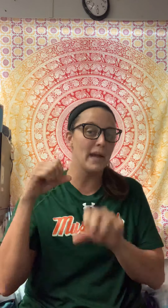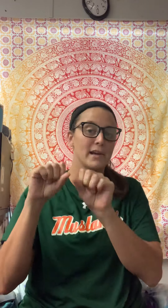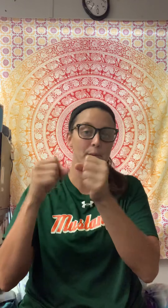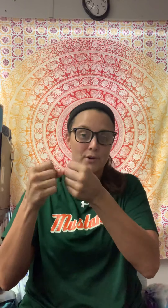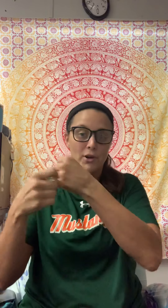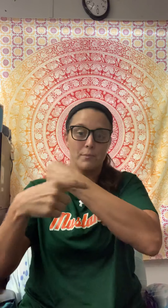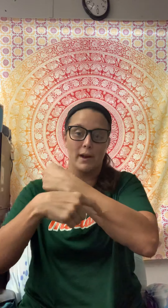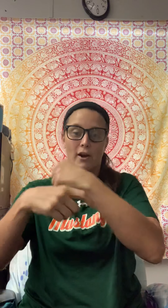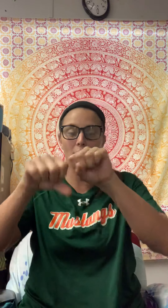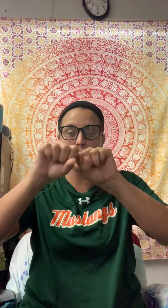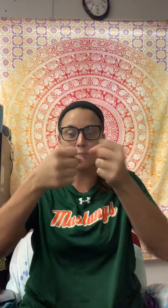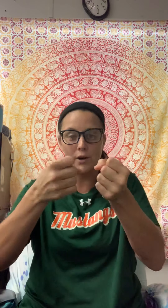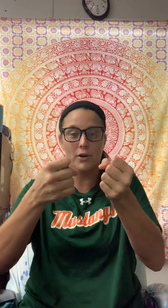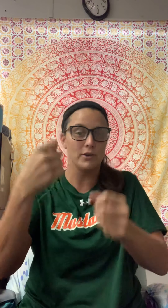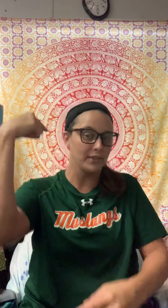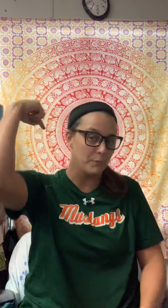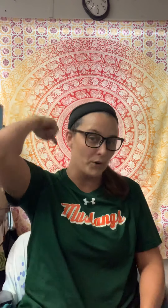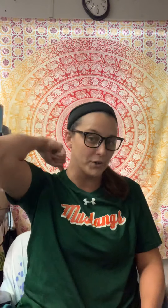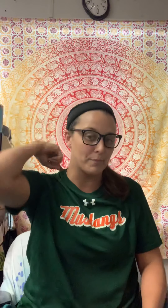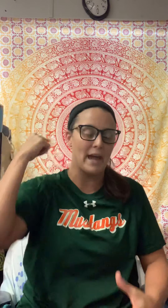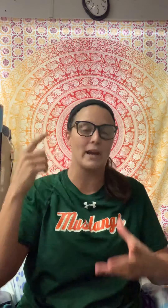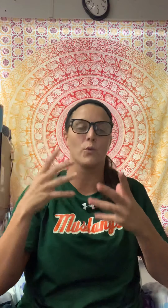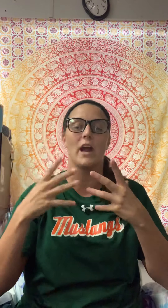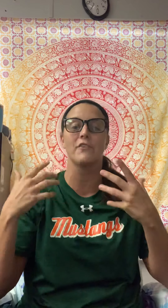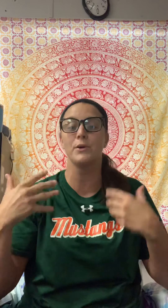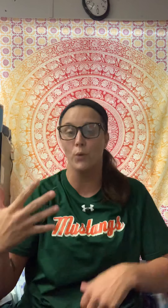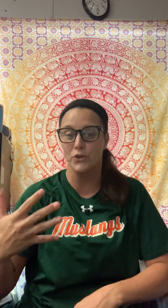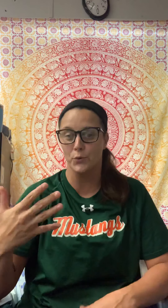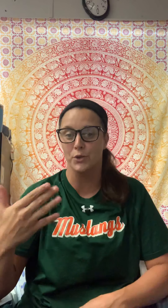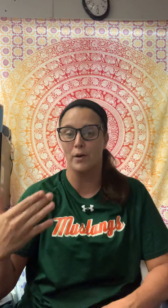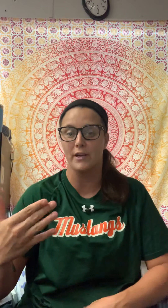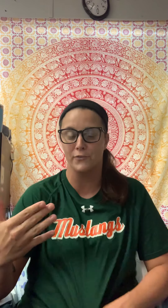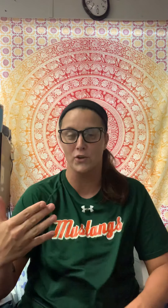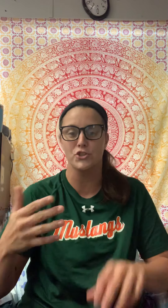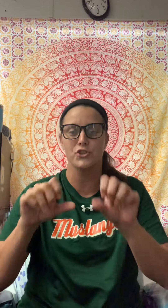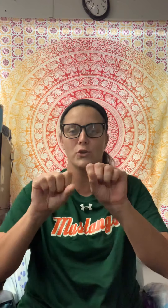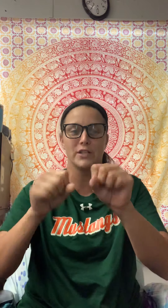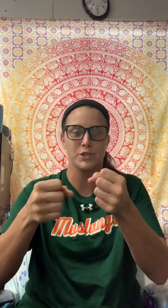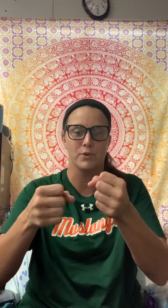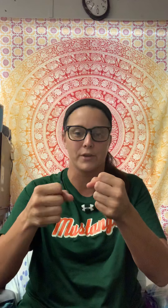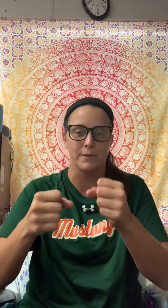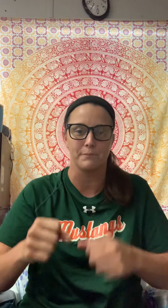I broke. My arm, I broke. You point to your back. Wherever you point to in your body first shows that you broke it.